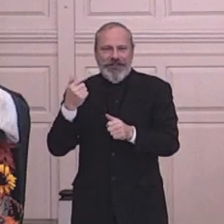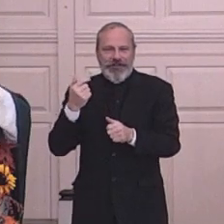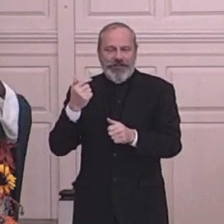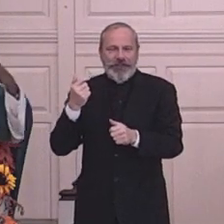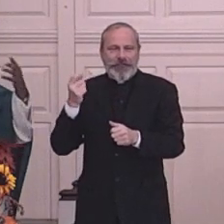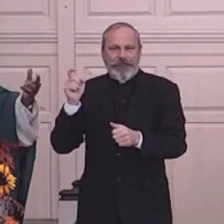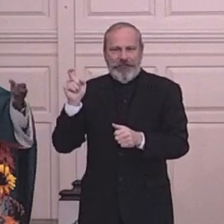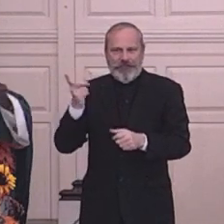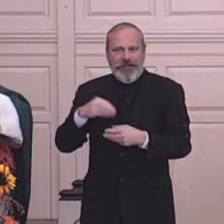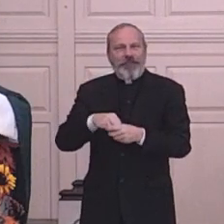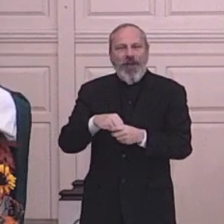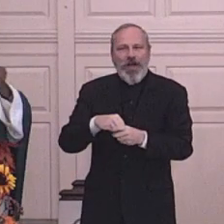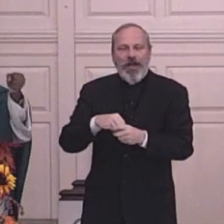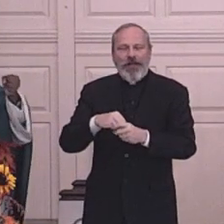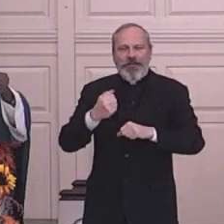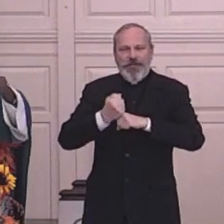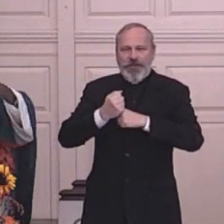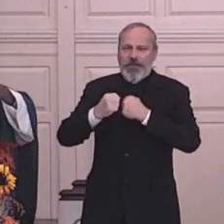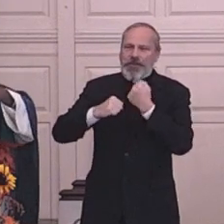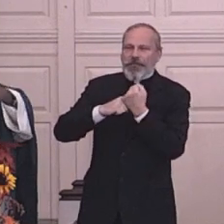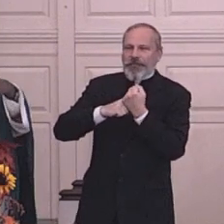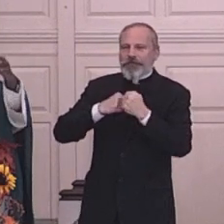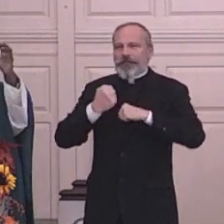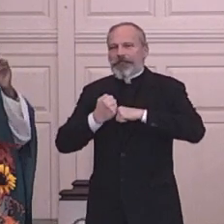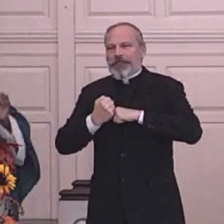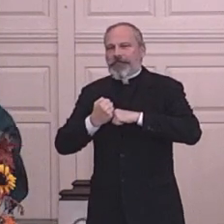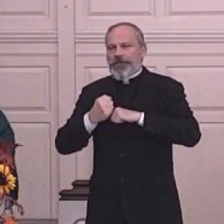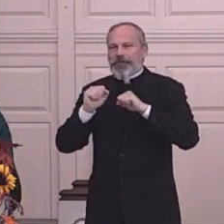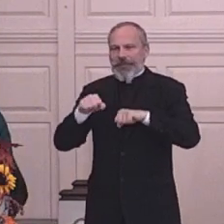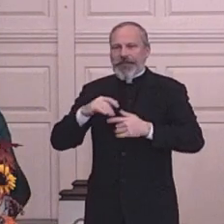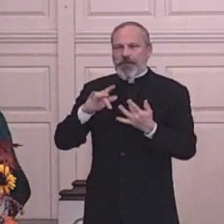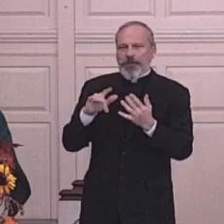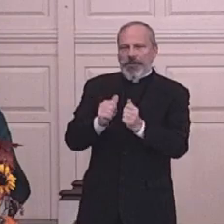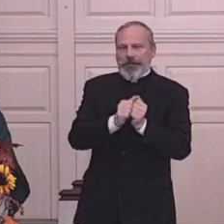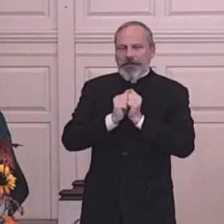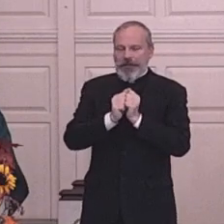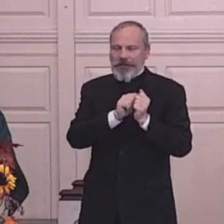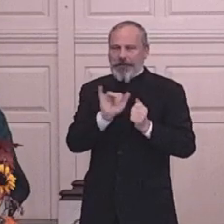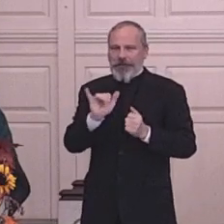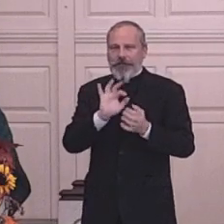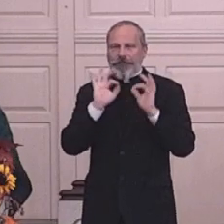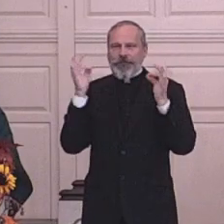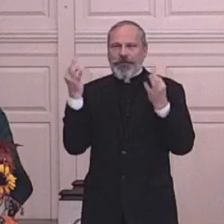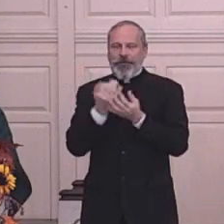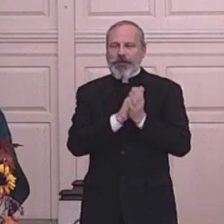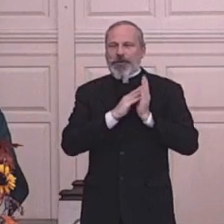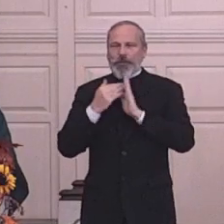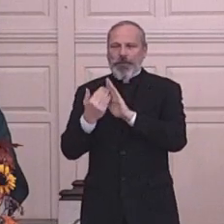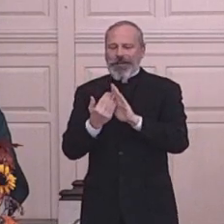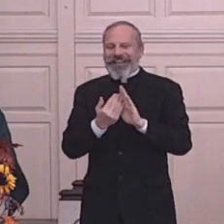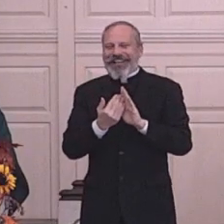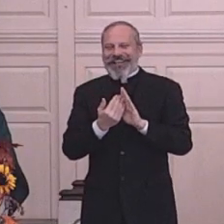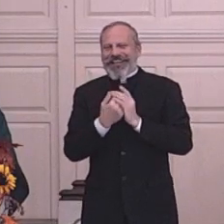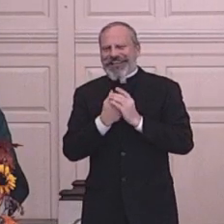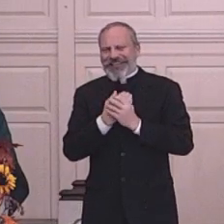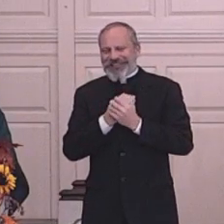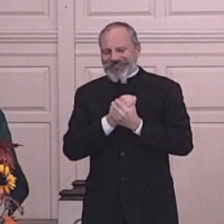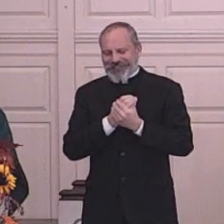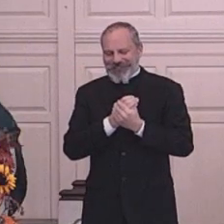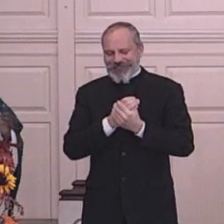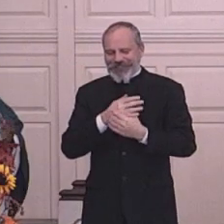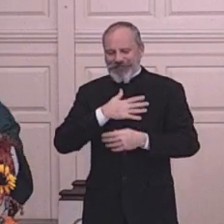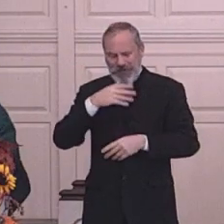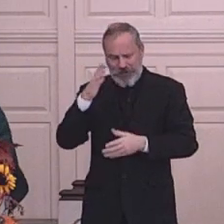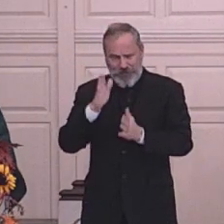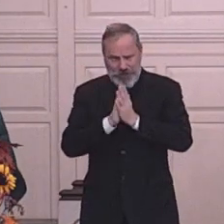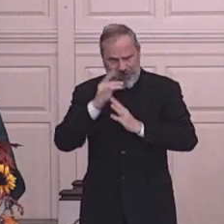part, supporting one another, that we can journey together as a family, as a community. My